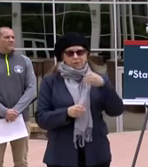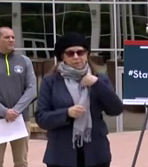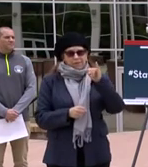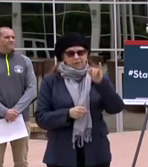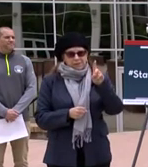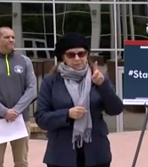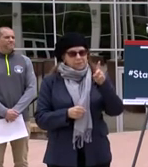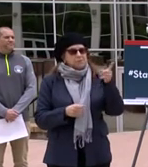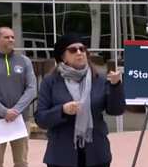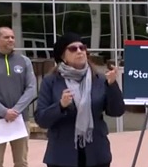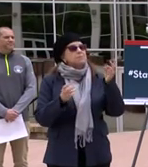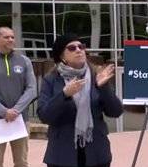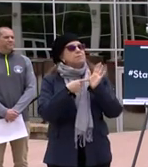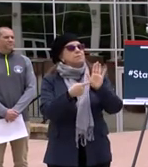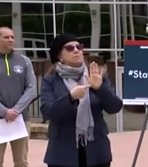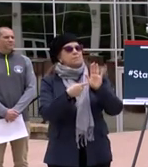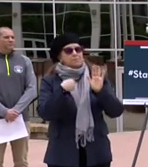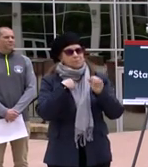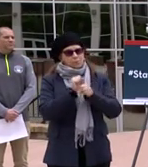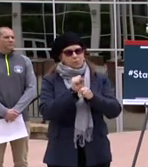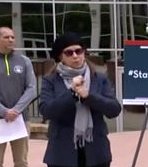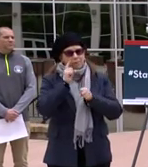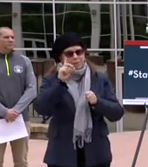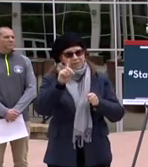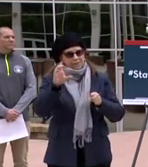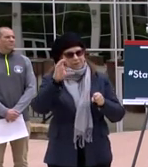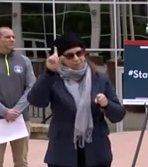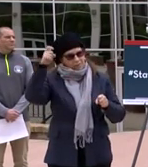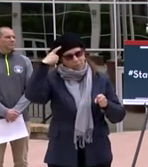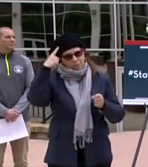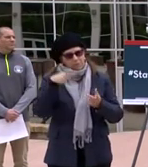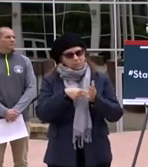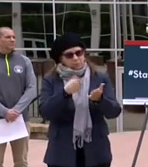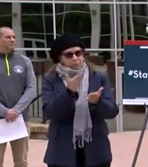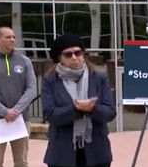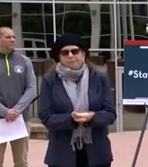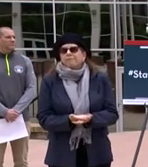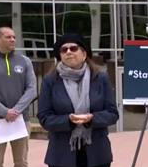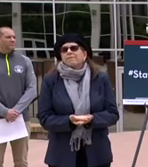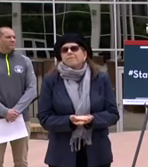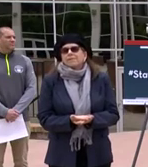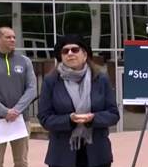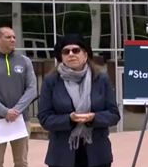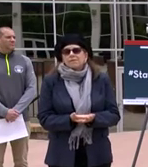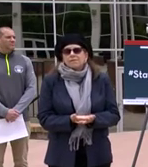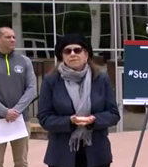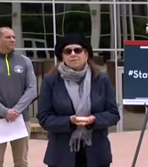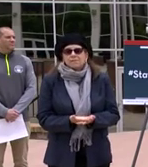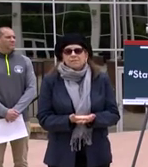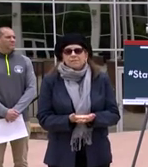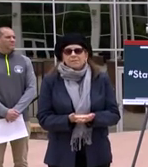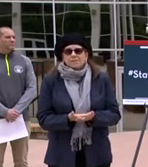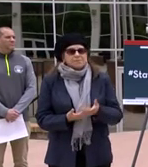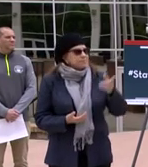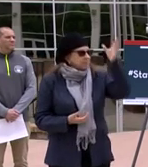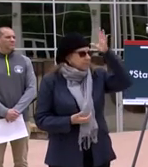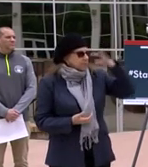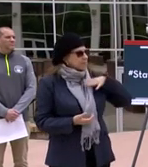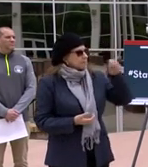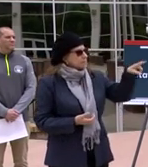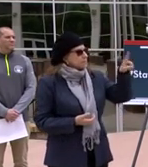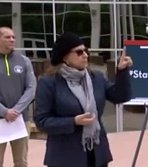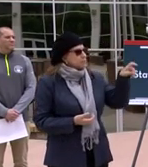and they can demonstrate that they're on their way to essential work. And if I can follow up, has